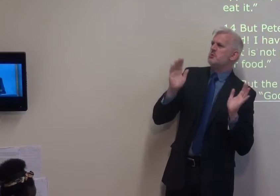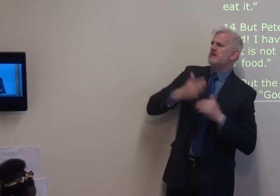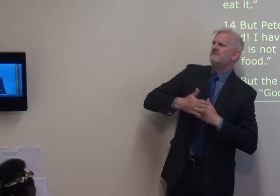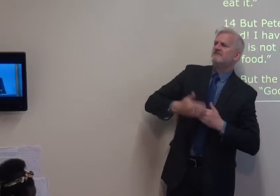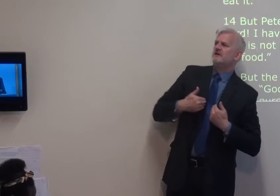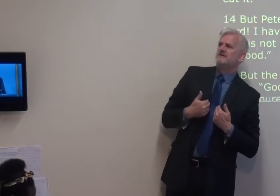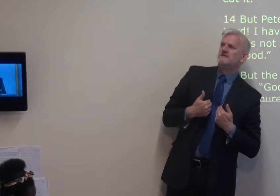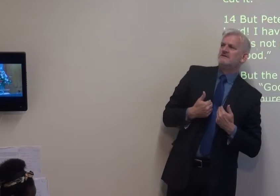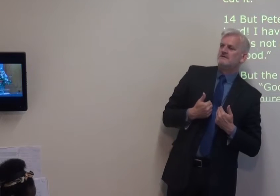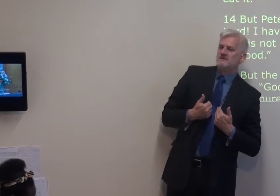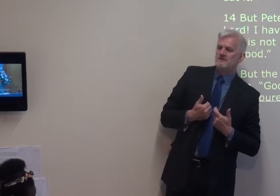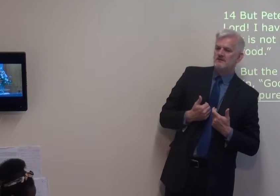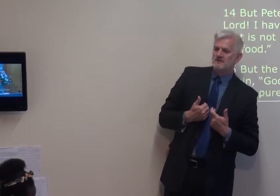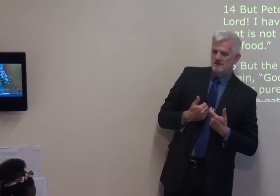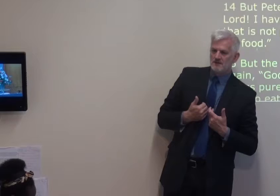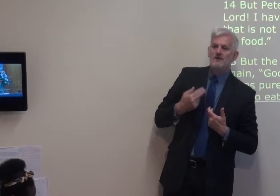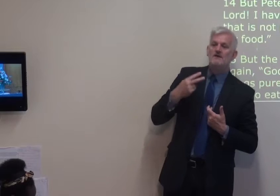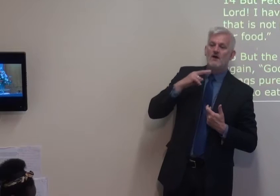unclean. And the voice spake unto him